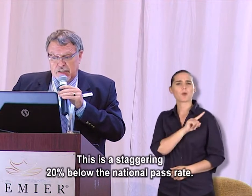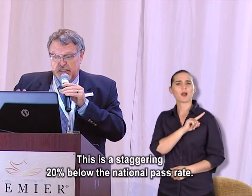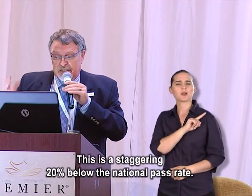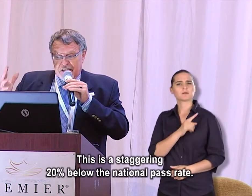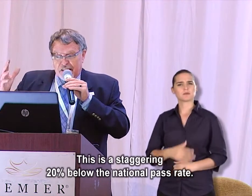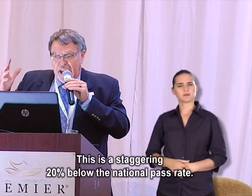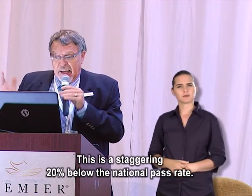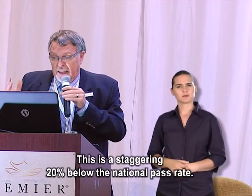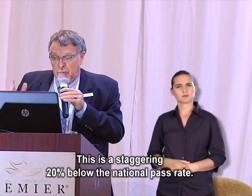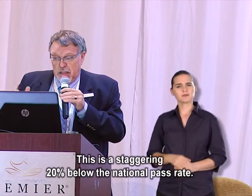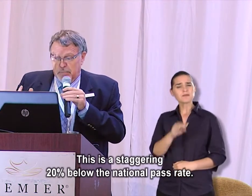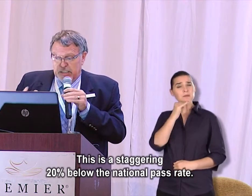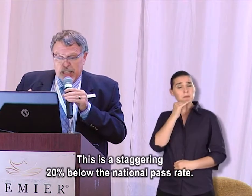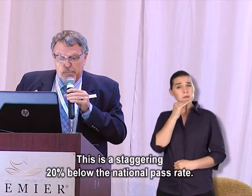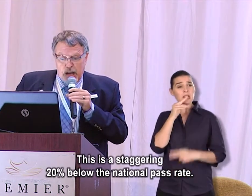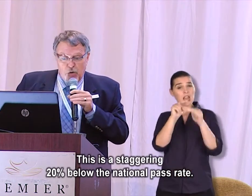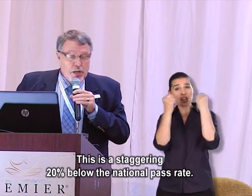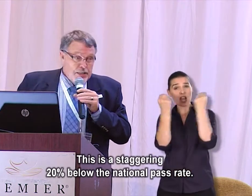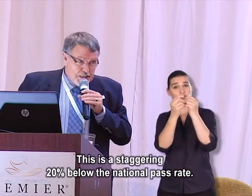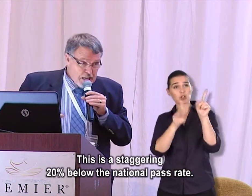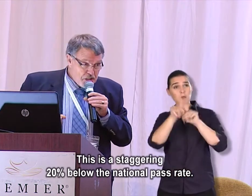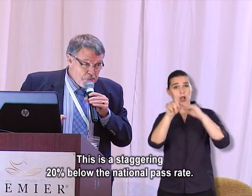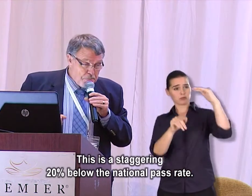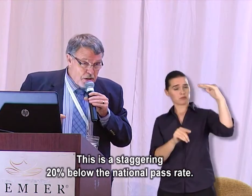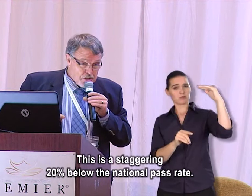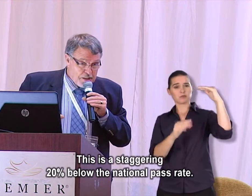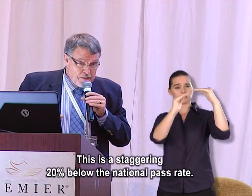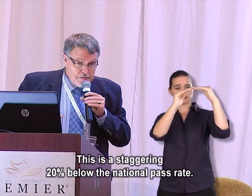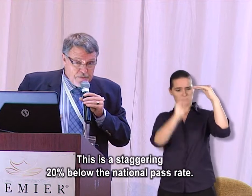This is a staggering 20% below the national pass rate.